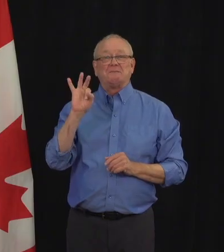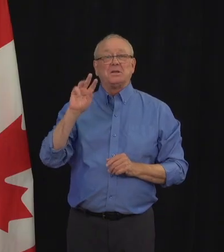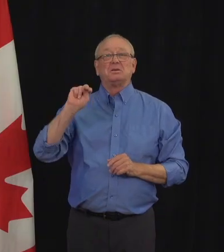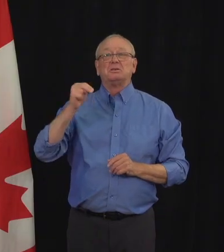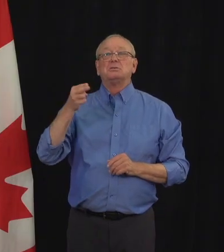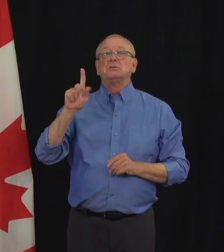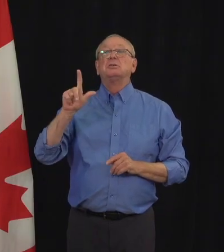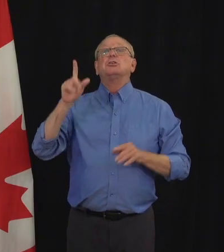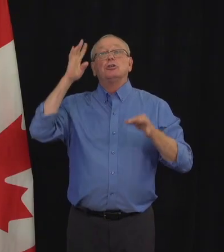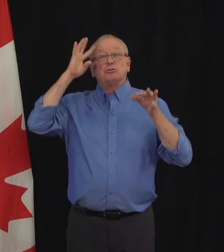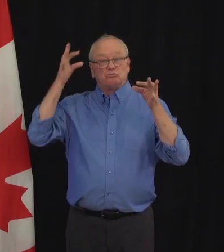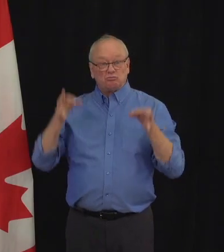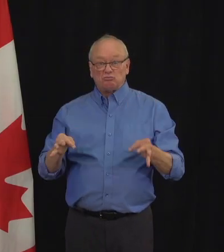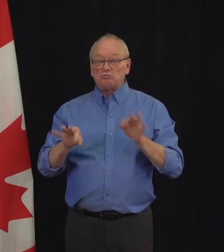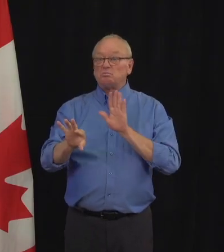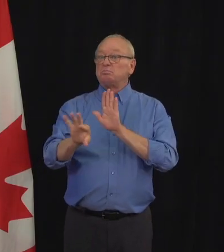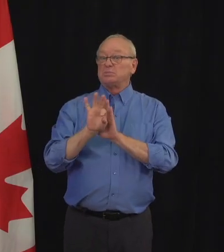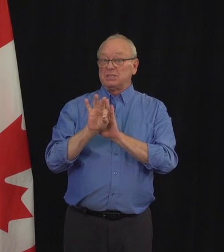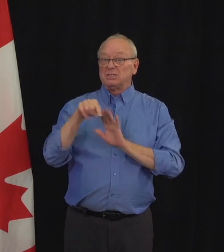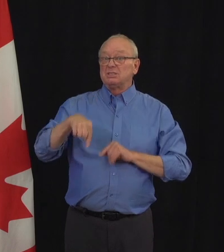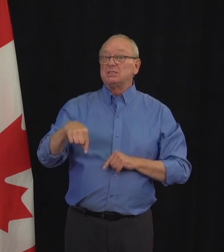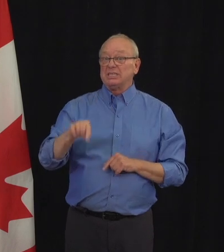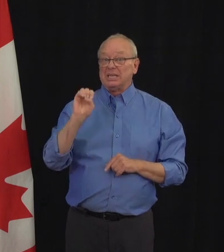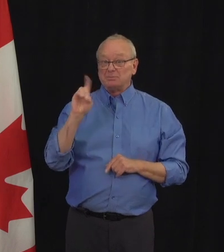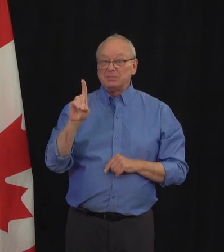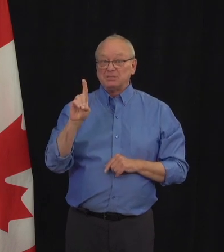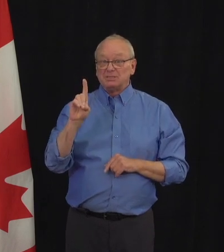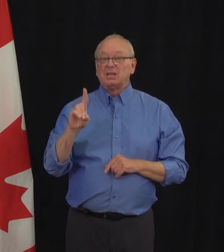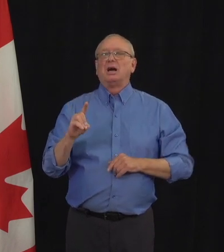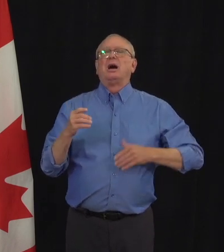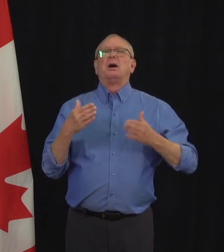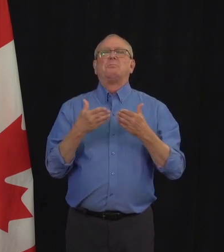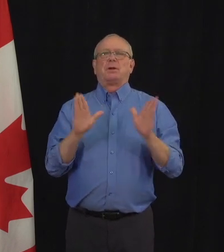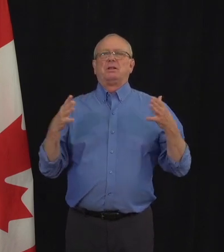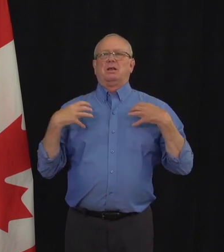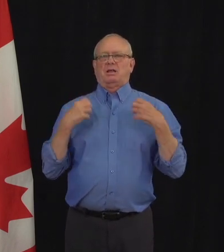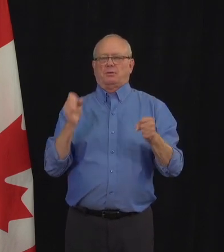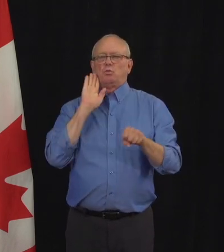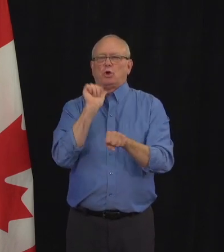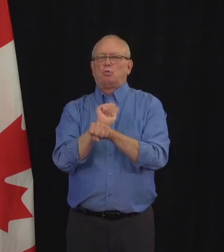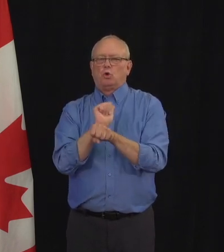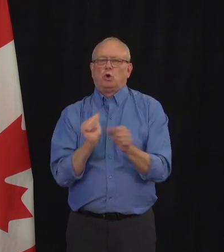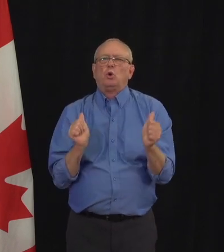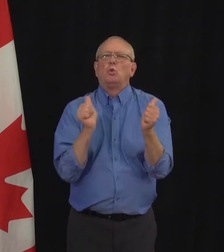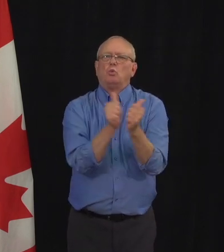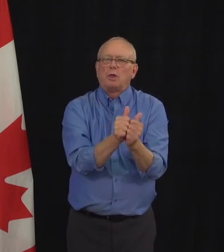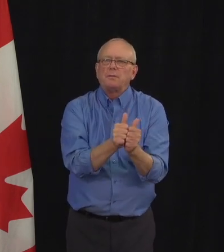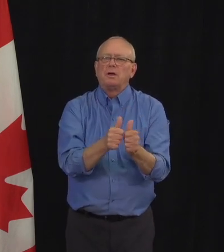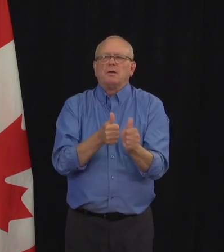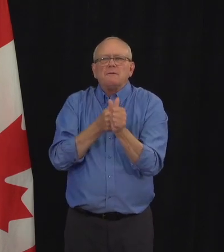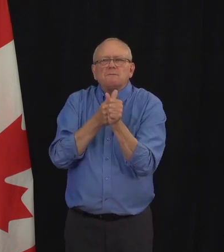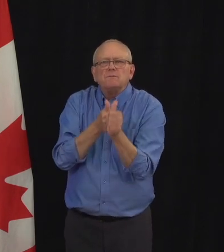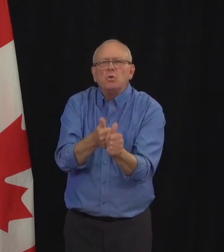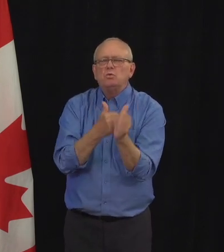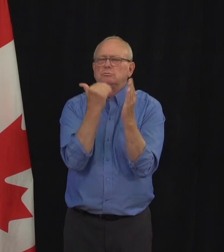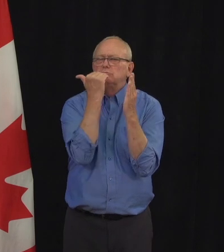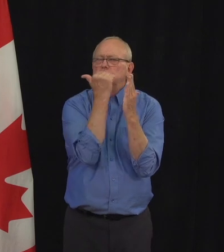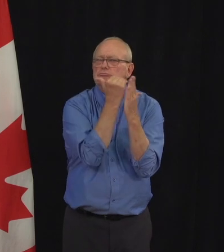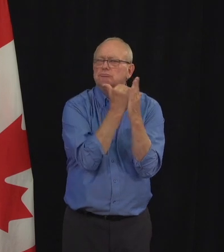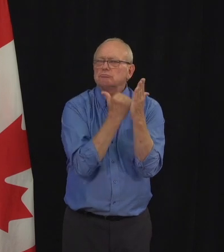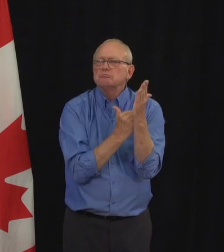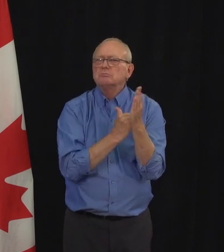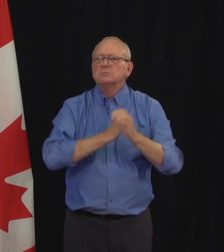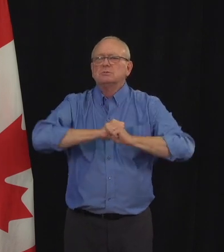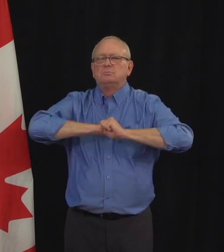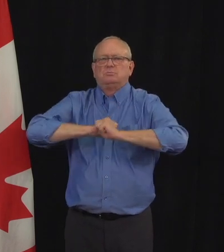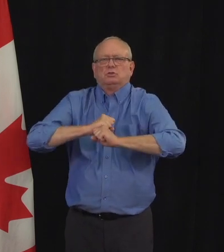to ensure the guidance is followed to protect the public and those involved in the tournament. We will also ensure that public testing